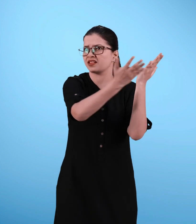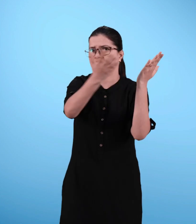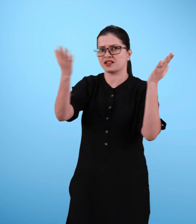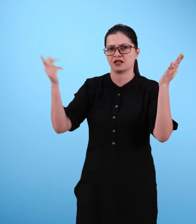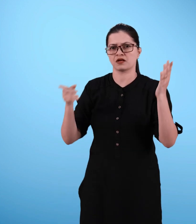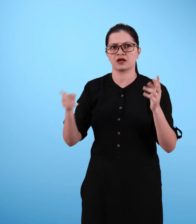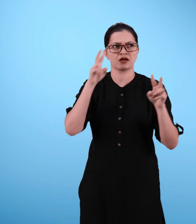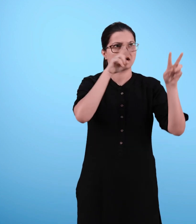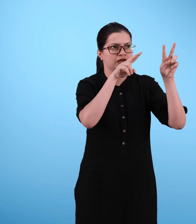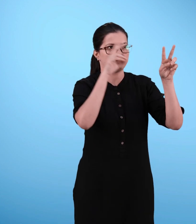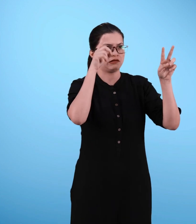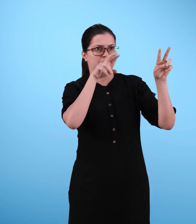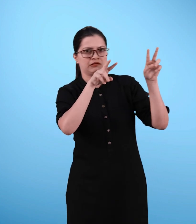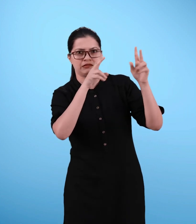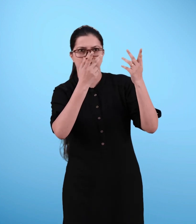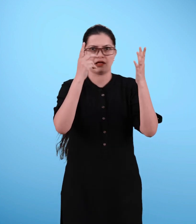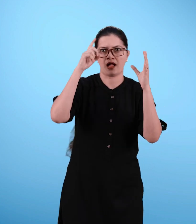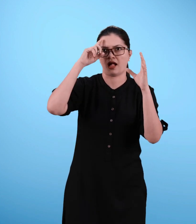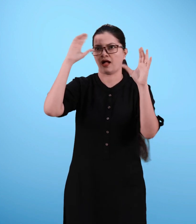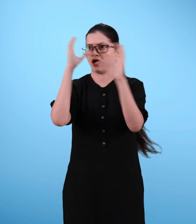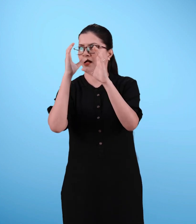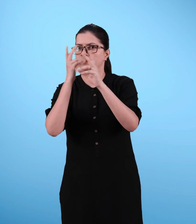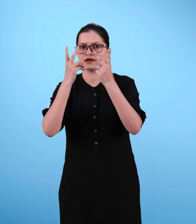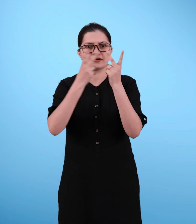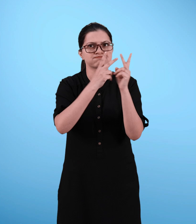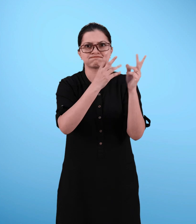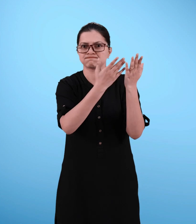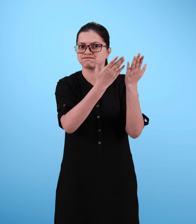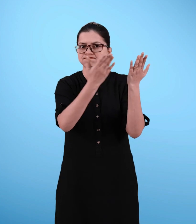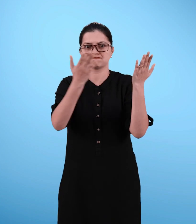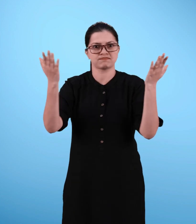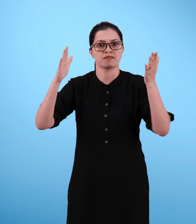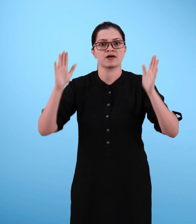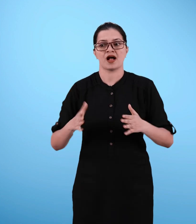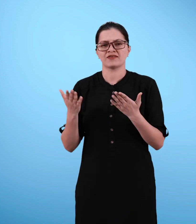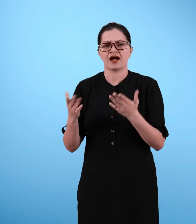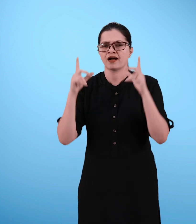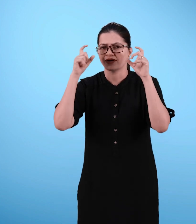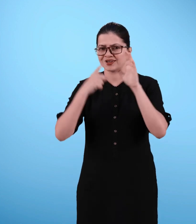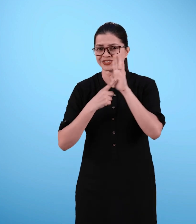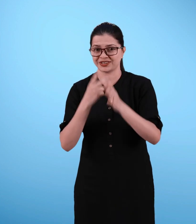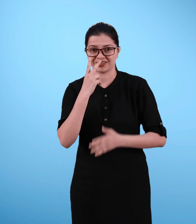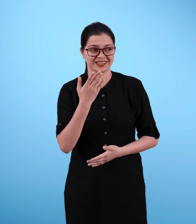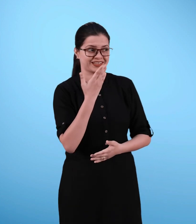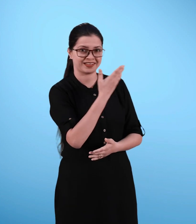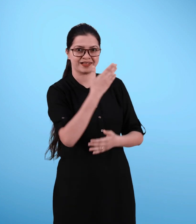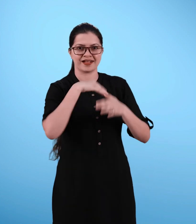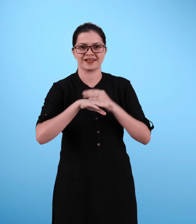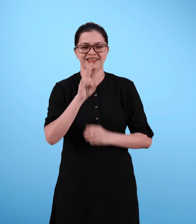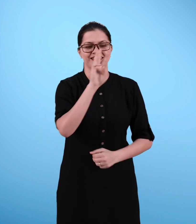they got confused. Figure 3.1. The shopkeeper Figure explained 3.1. that some